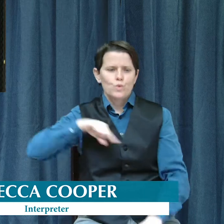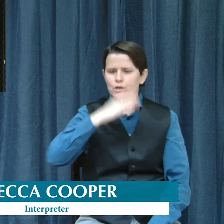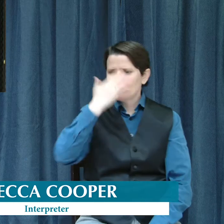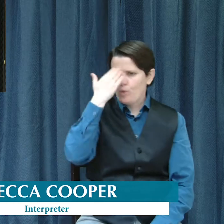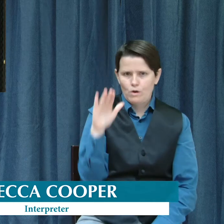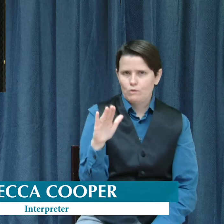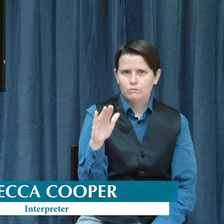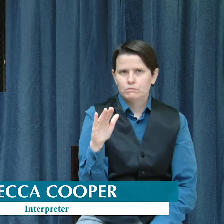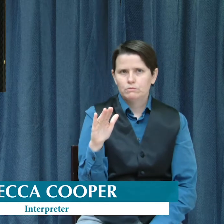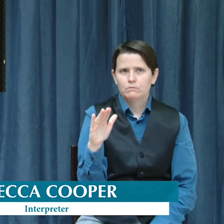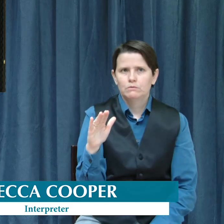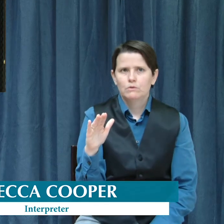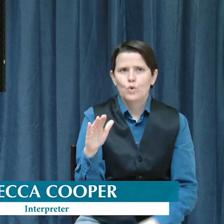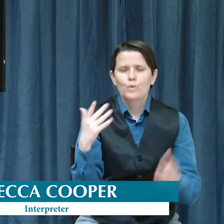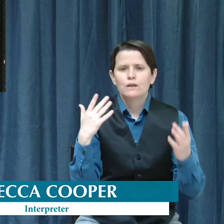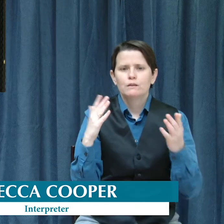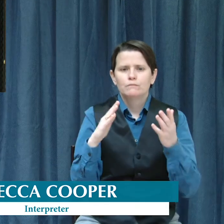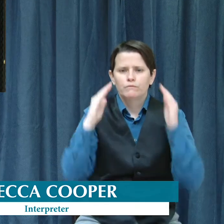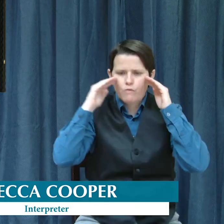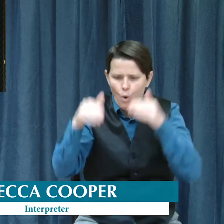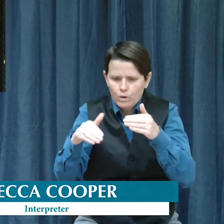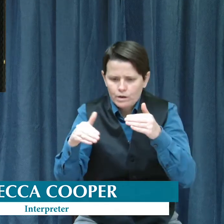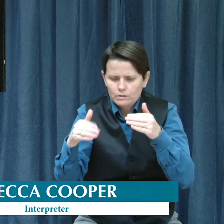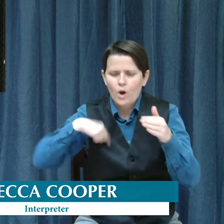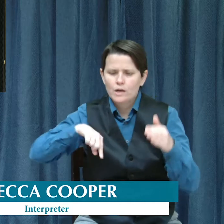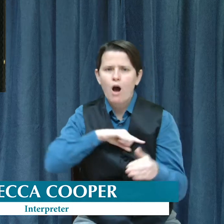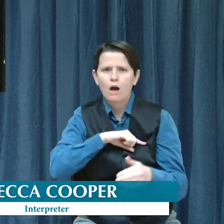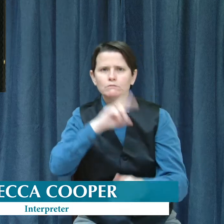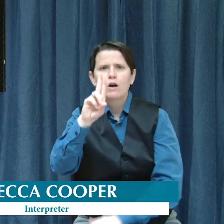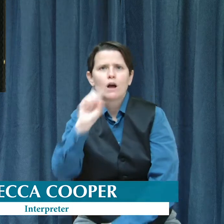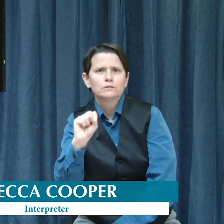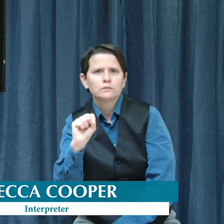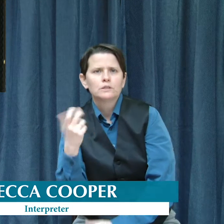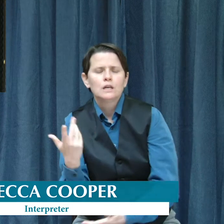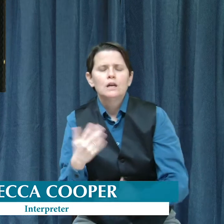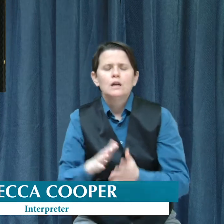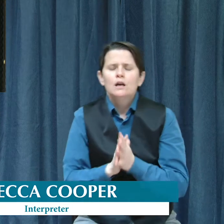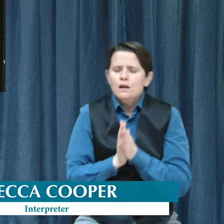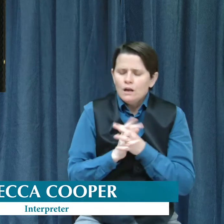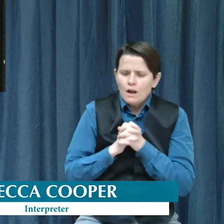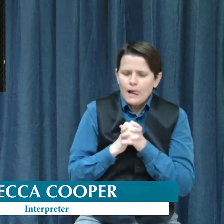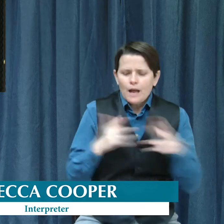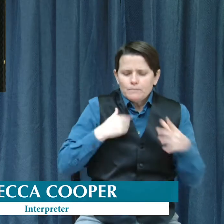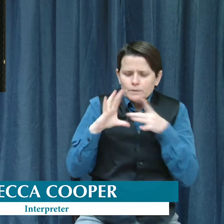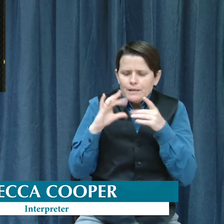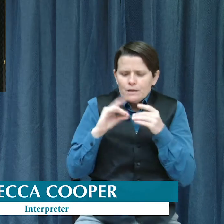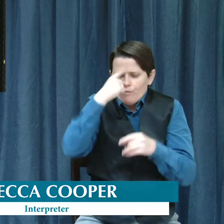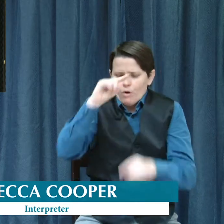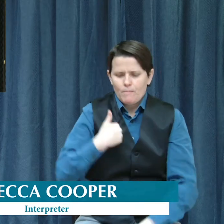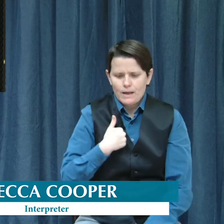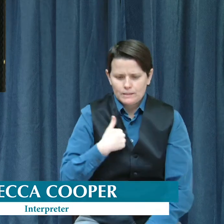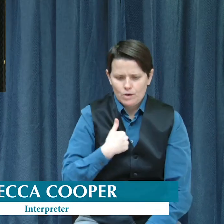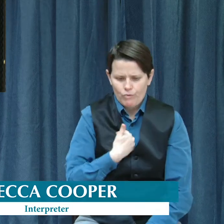we made it all about us. And I'm just speaking really for myself, but also kind of, it's like, so I'm standing, it's